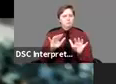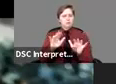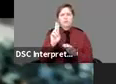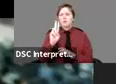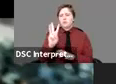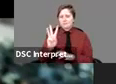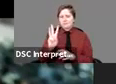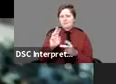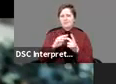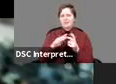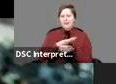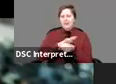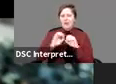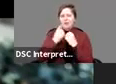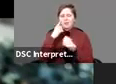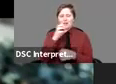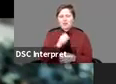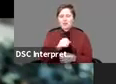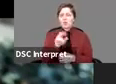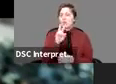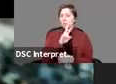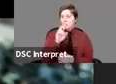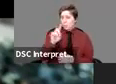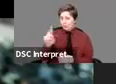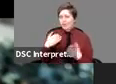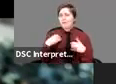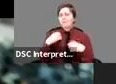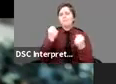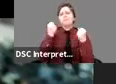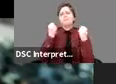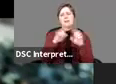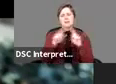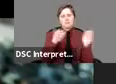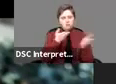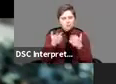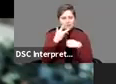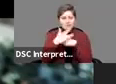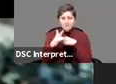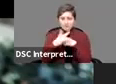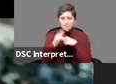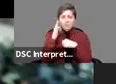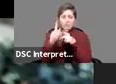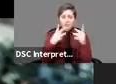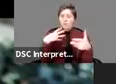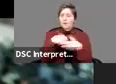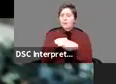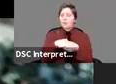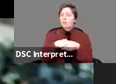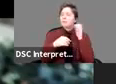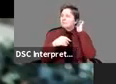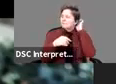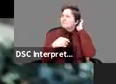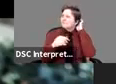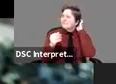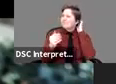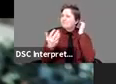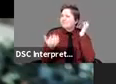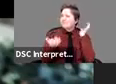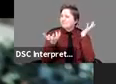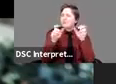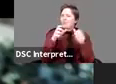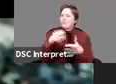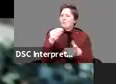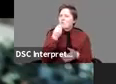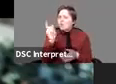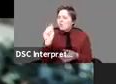Way. United Way 211 has a variety of services available to people, including where you can find